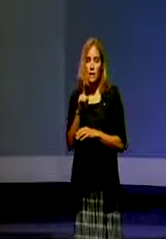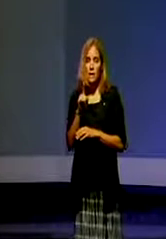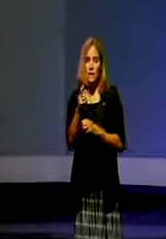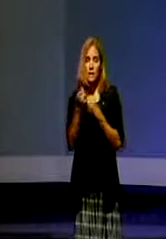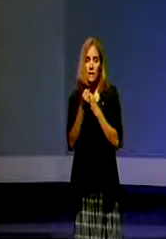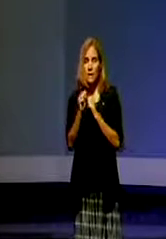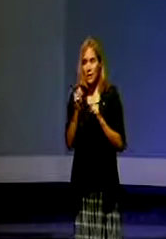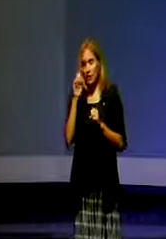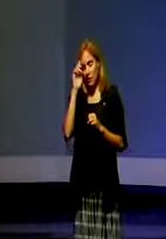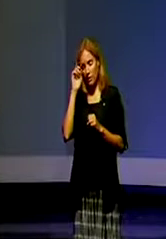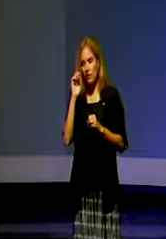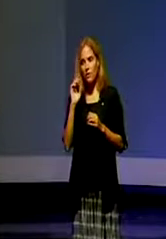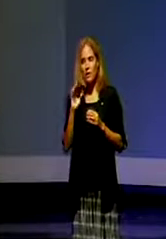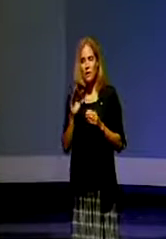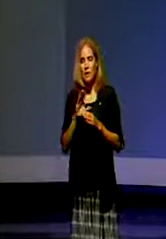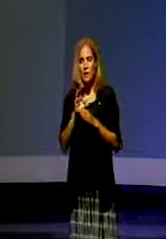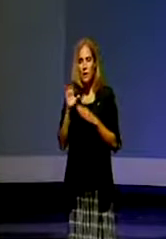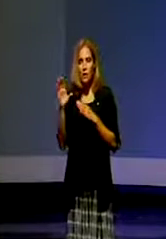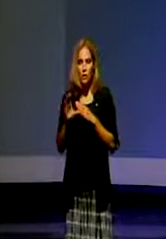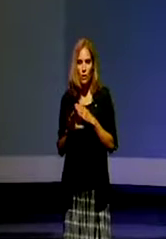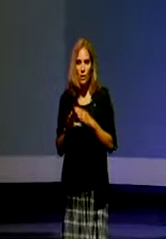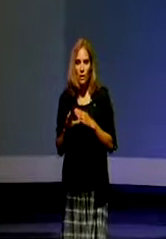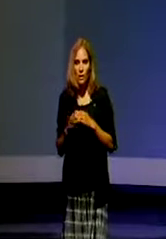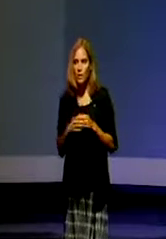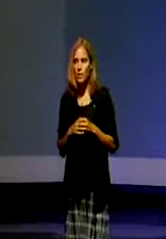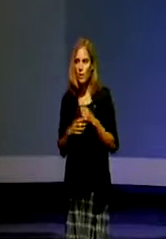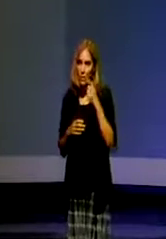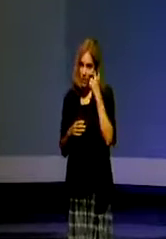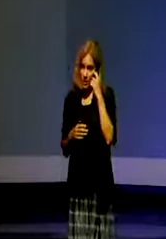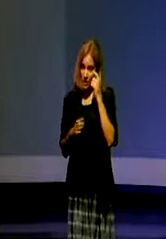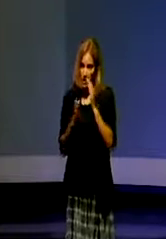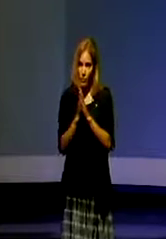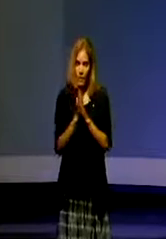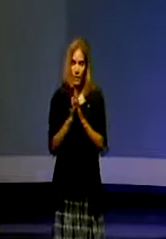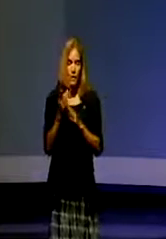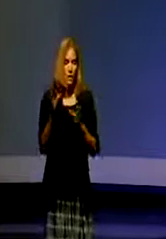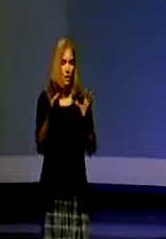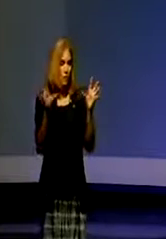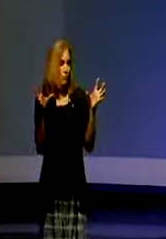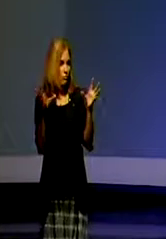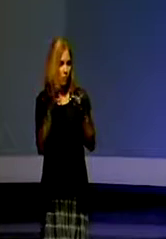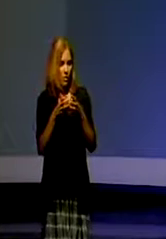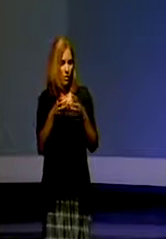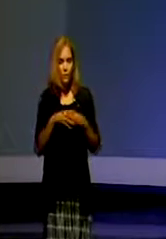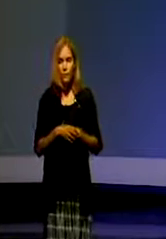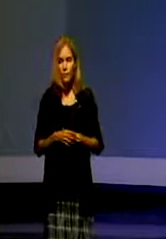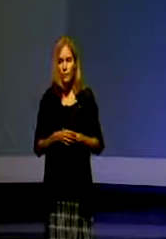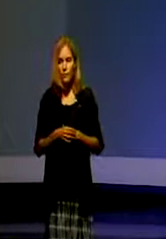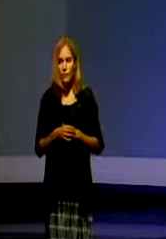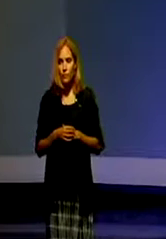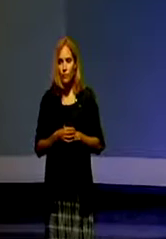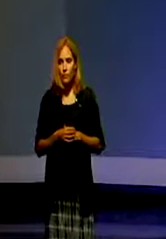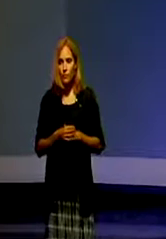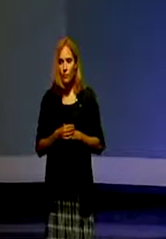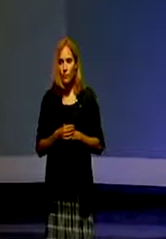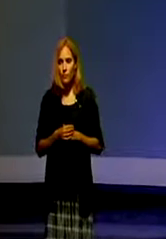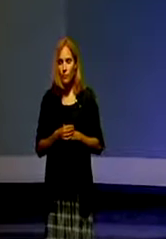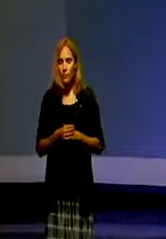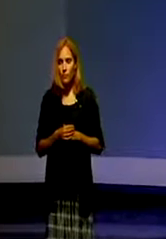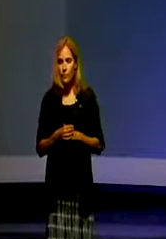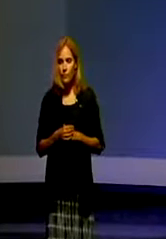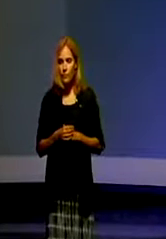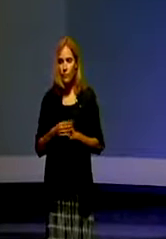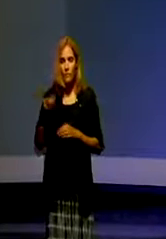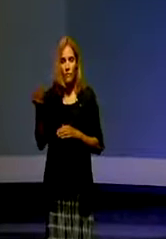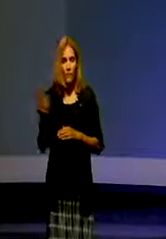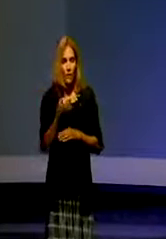save. Let's close this morning, and I want to just pray for you as a congregation. And what I want to